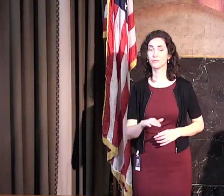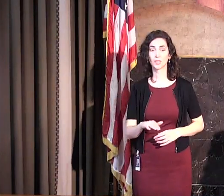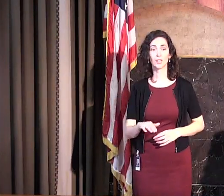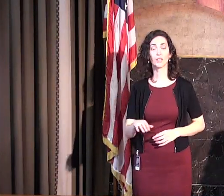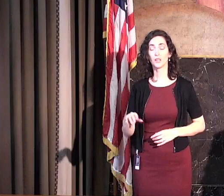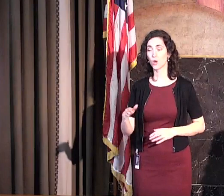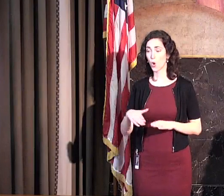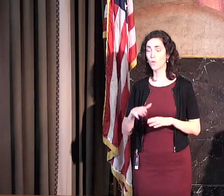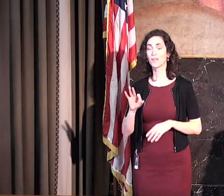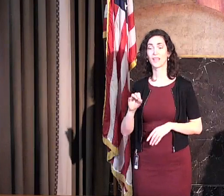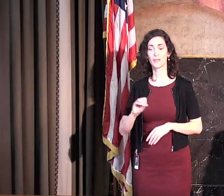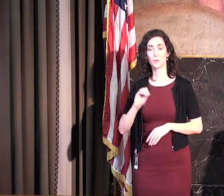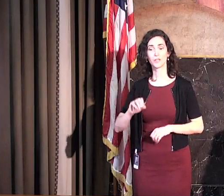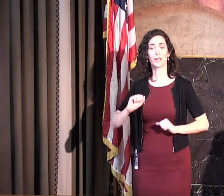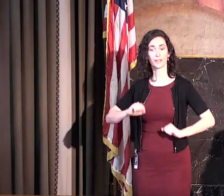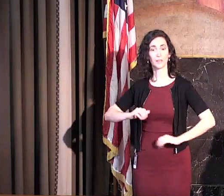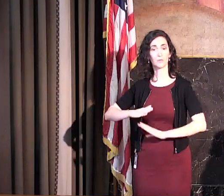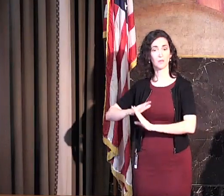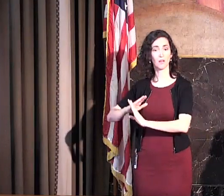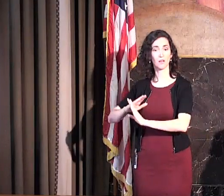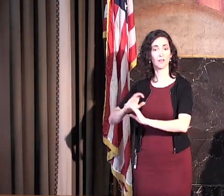preventable.